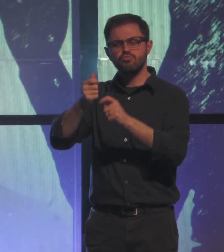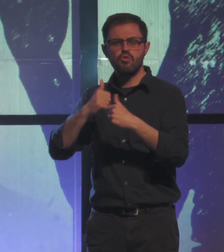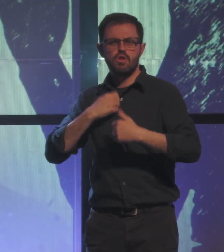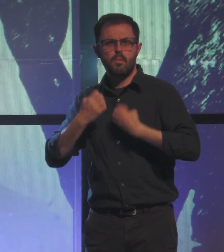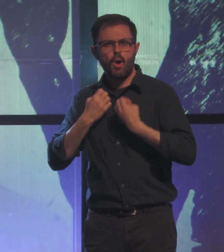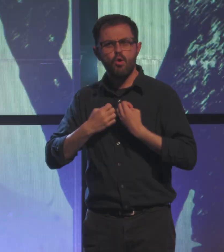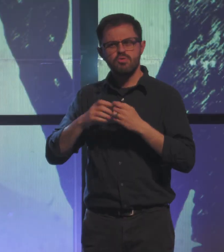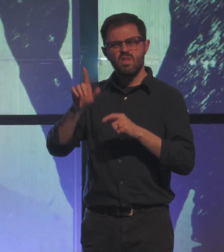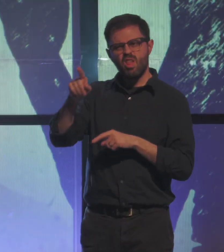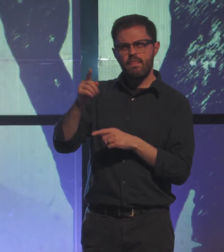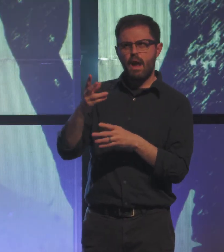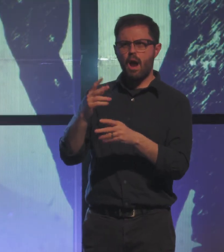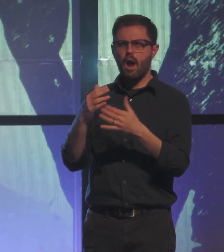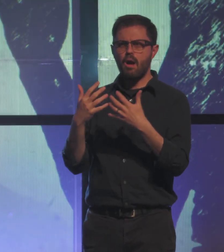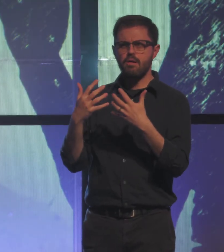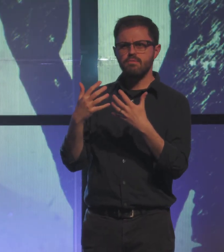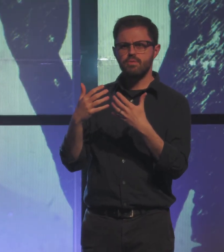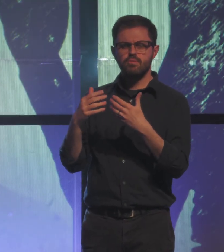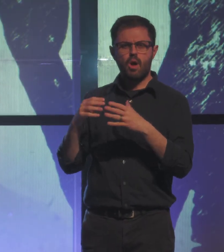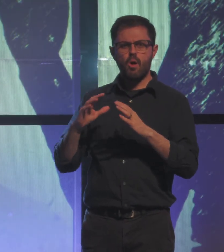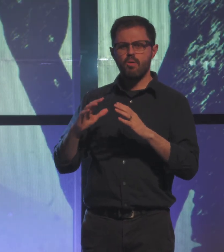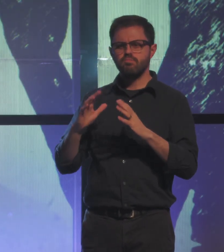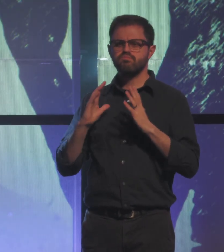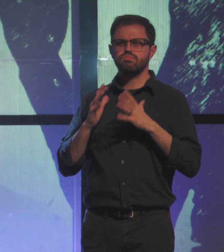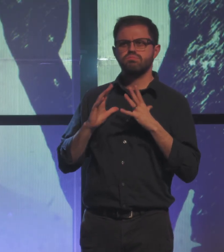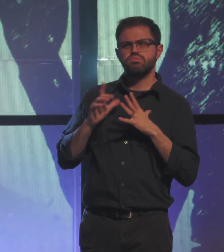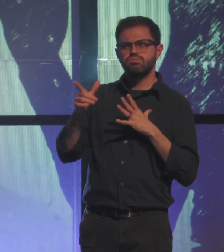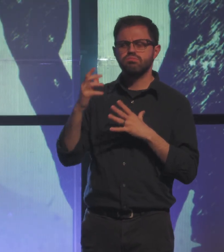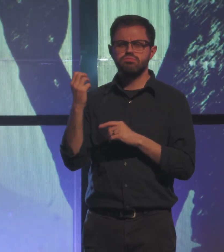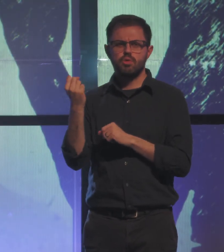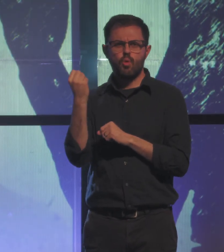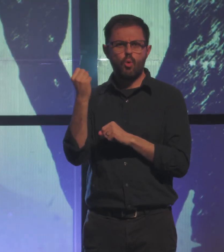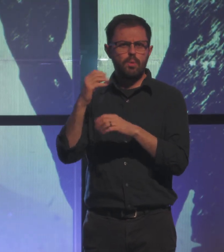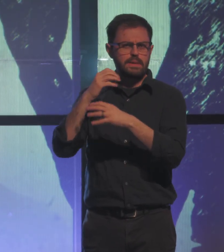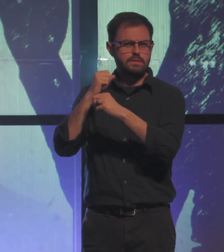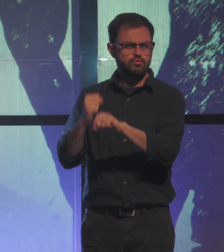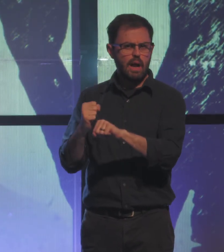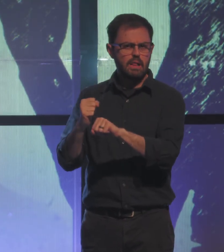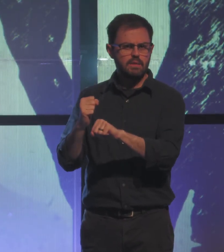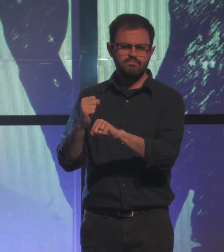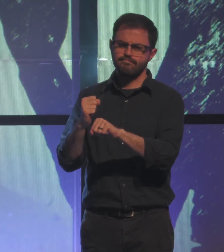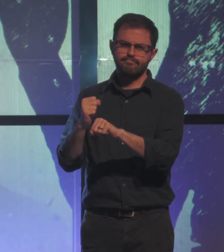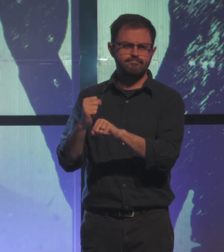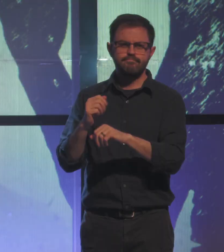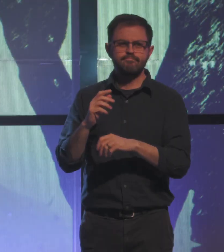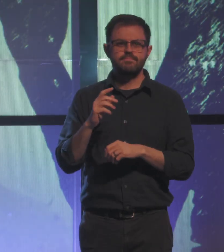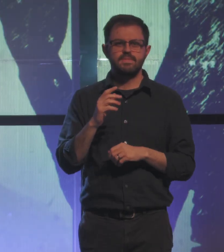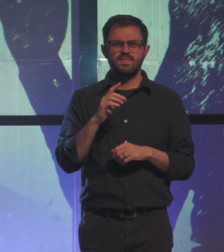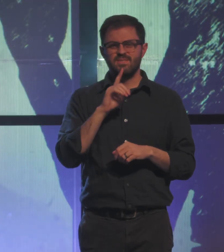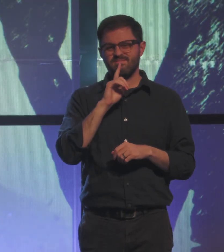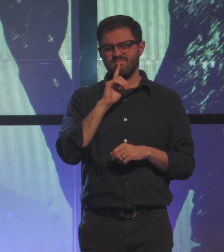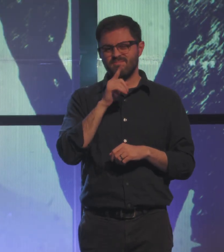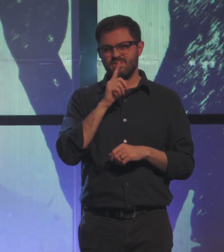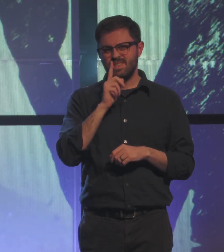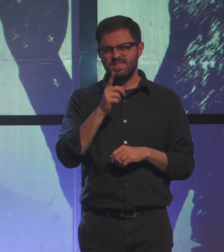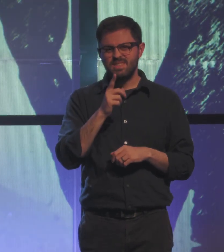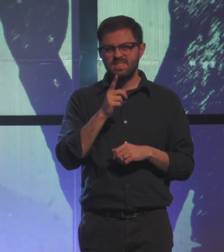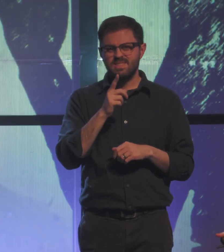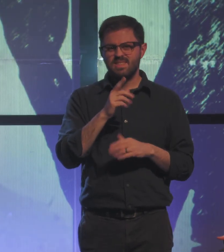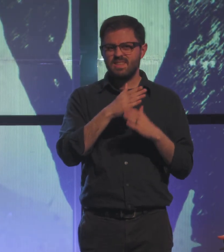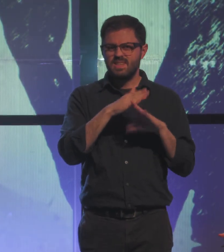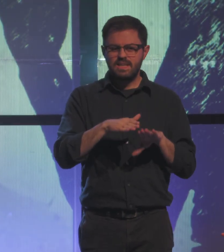together, that we can hold strength. But silence is just preventing the healing. It's